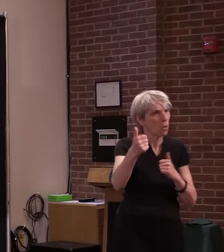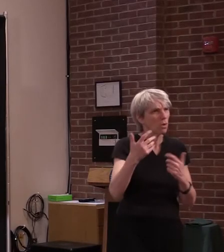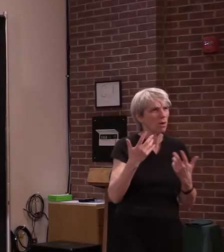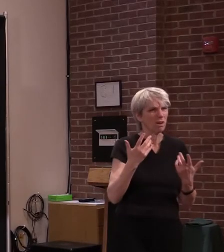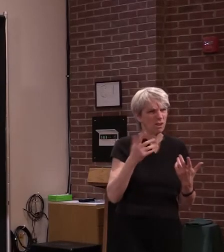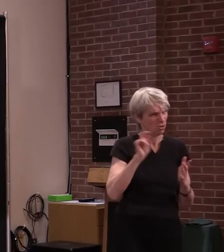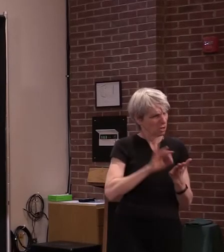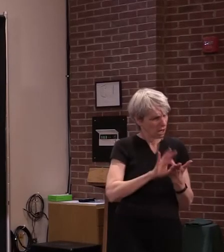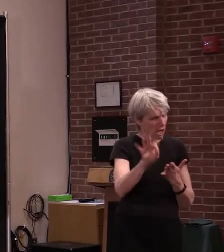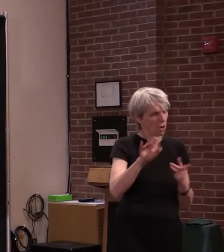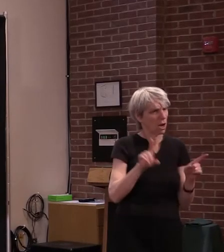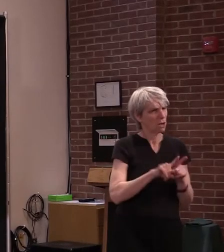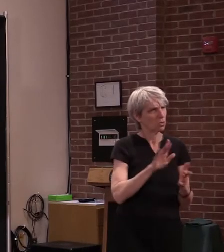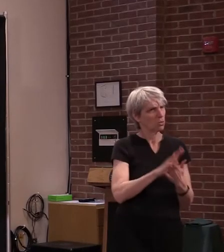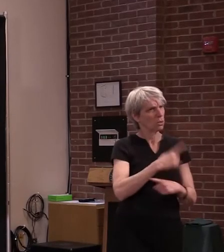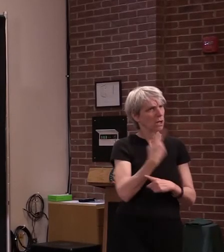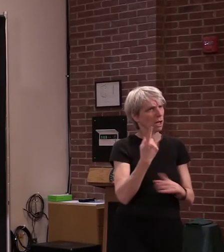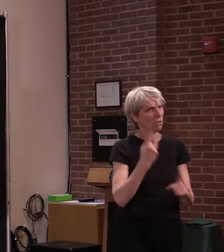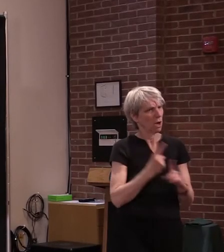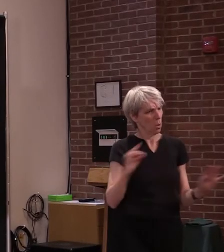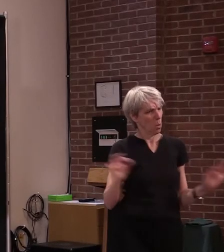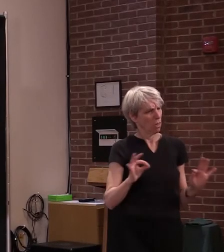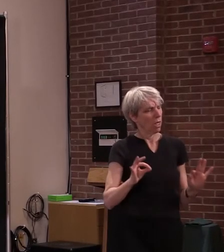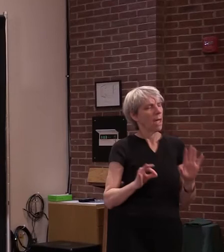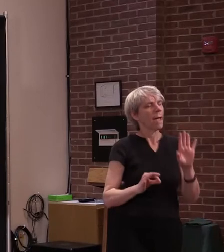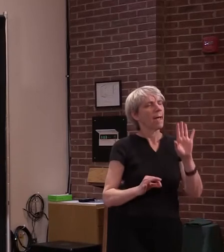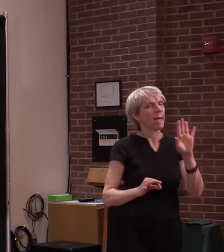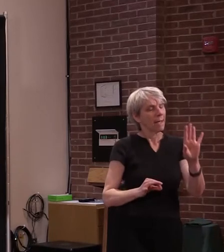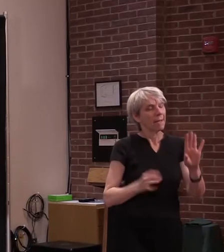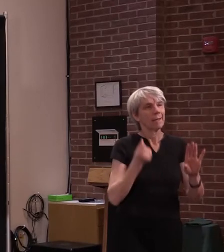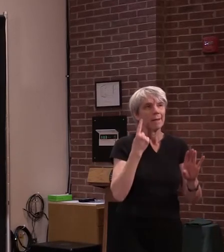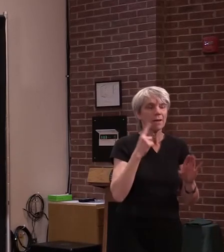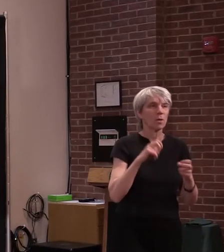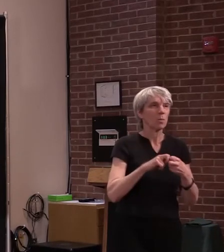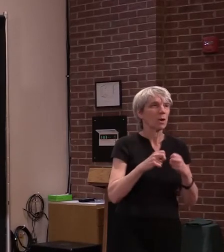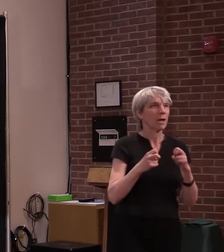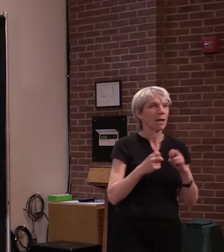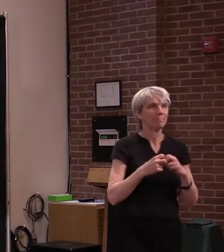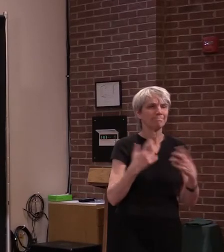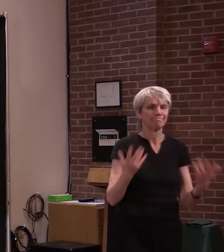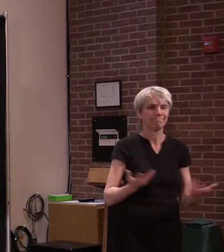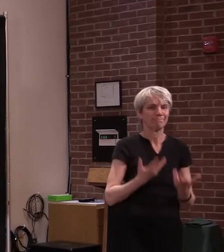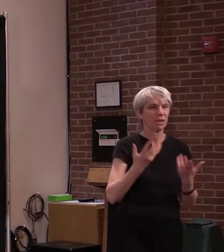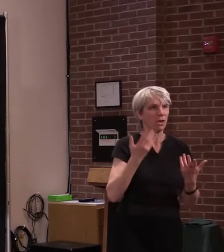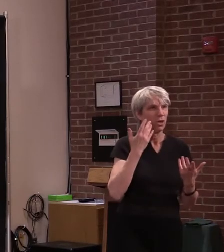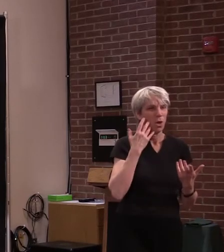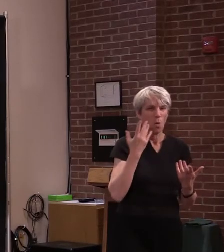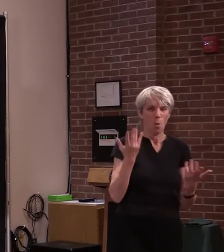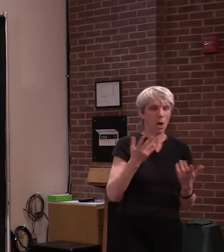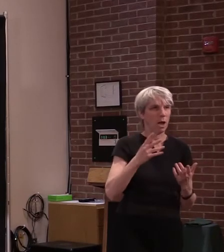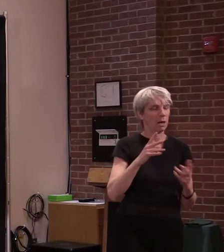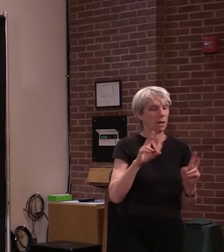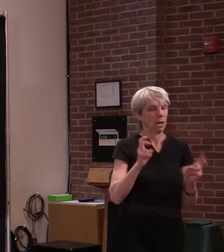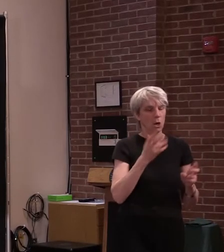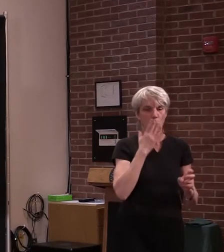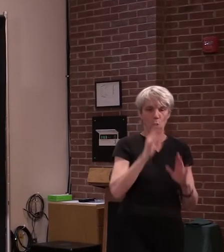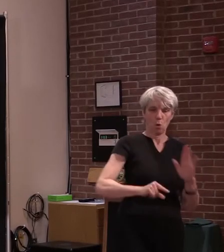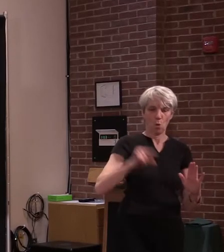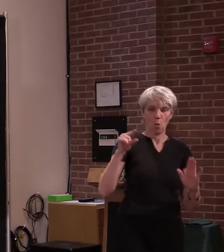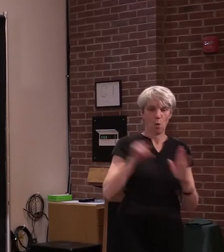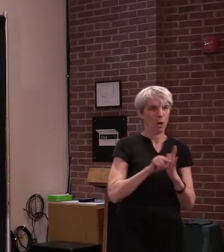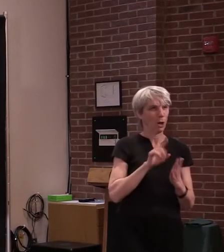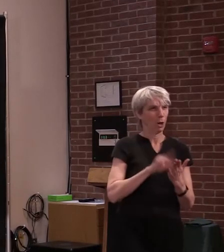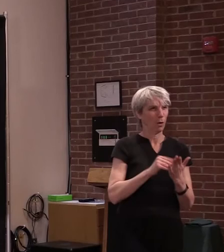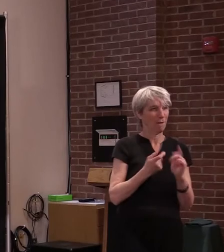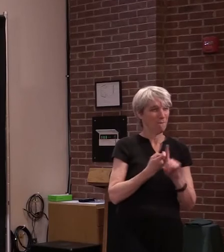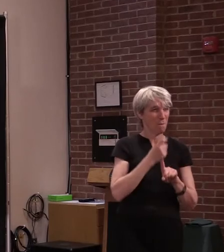right? Not necessarily. I mean, there's the problem is we don't have a standard, a definition of quality of what remote learning looks like.